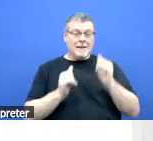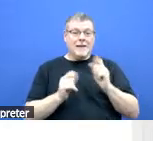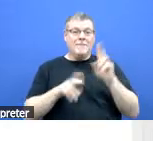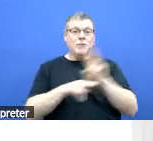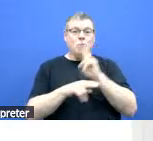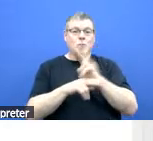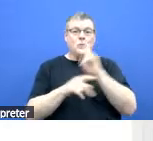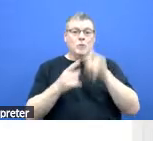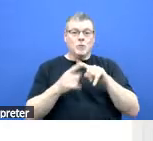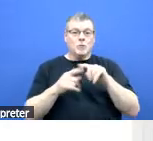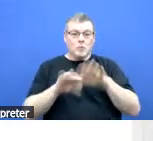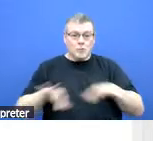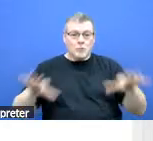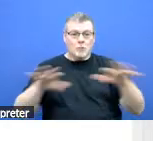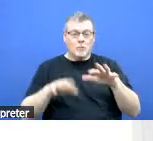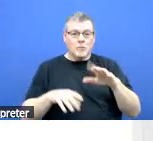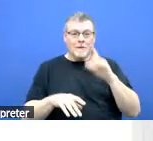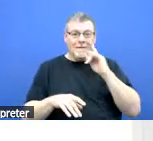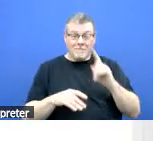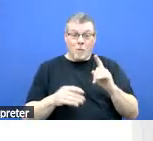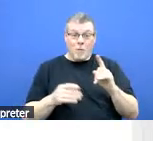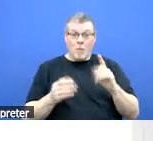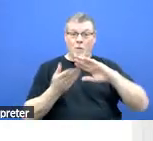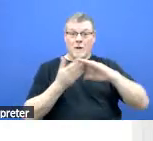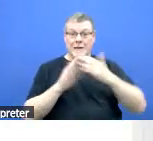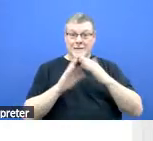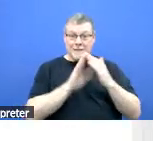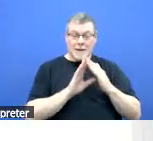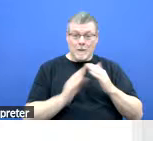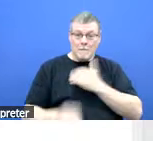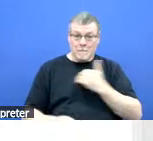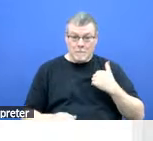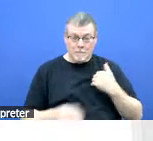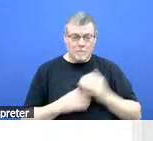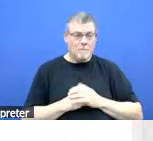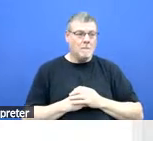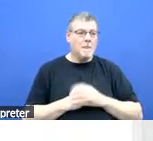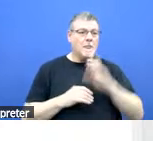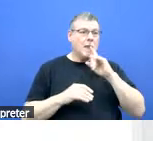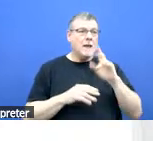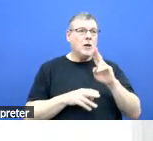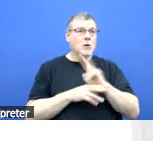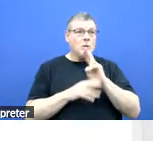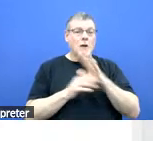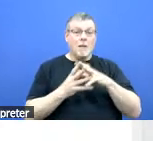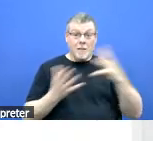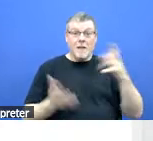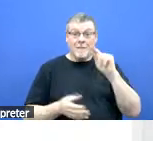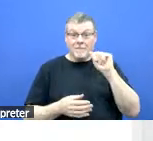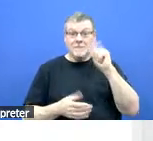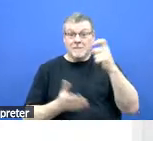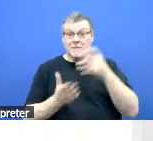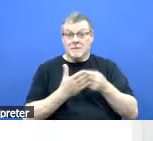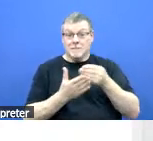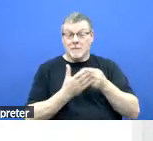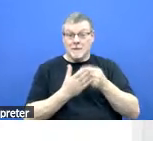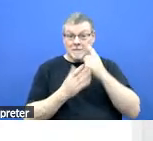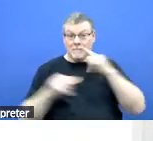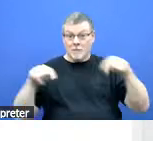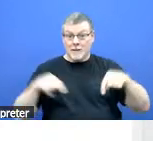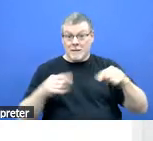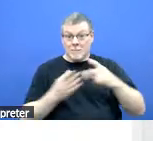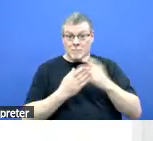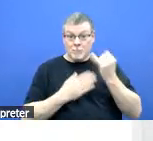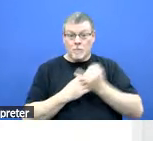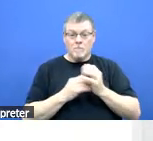our residents in the town. As you're aware of, we are using a lot of tax money from this project, although